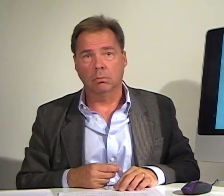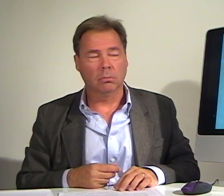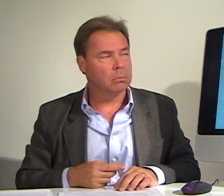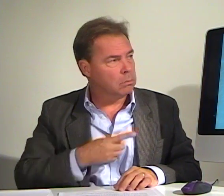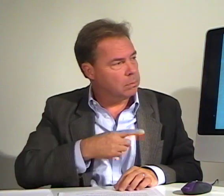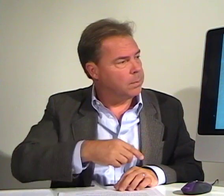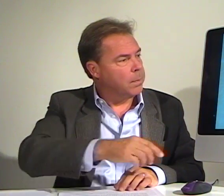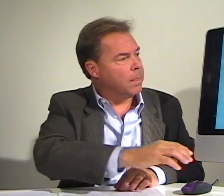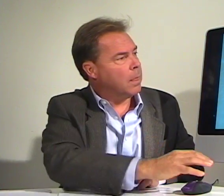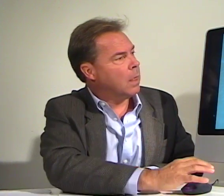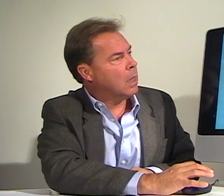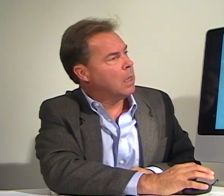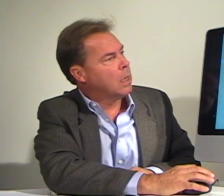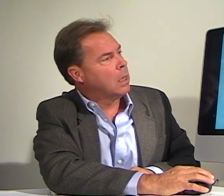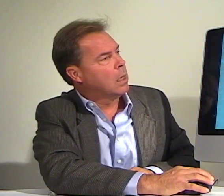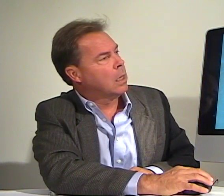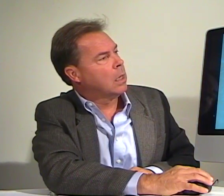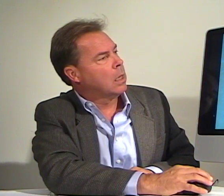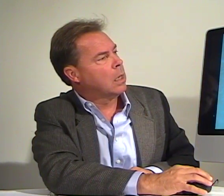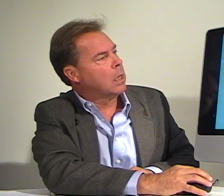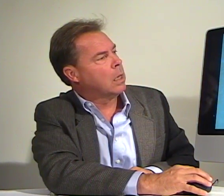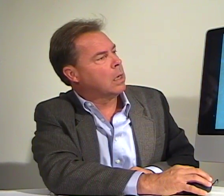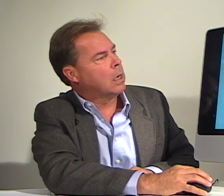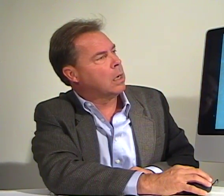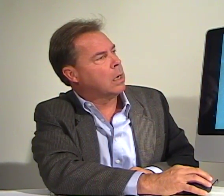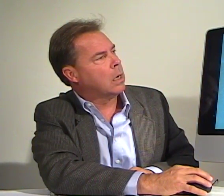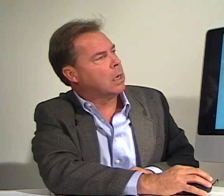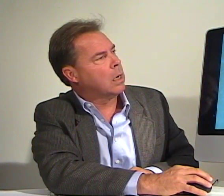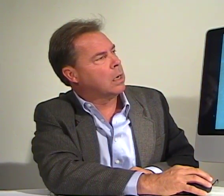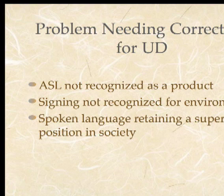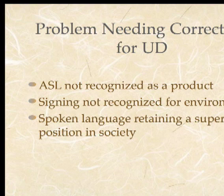universal design can be the best alternative.